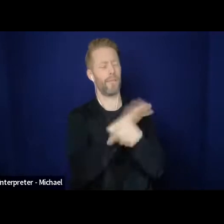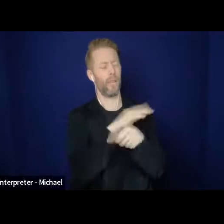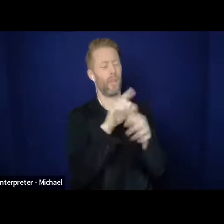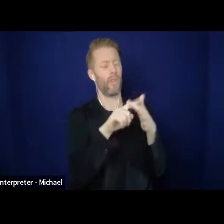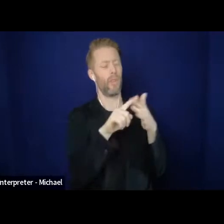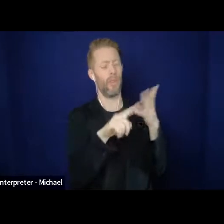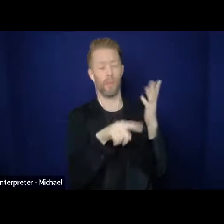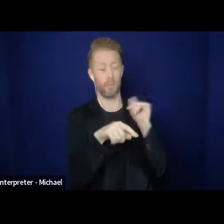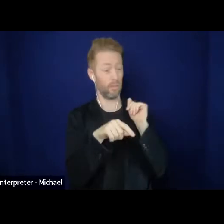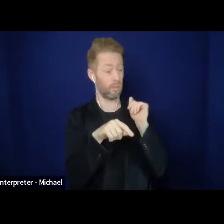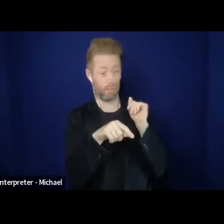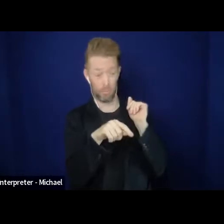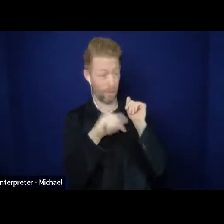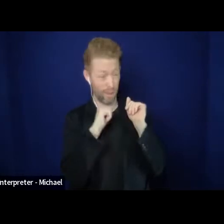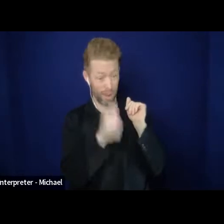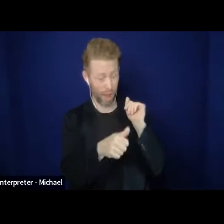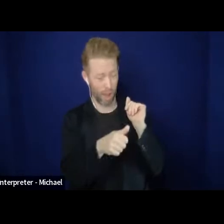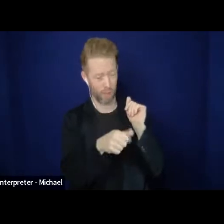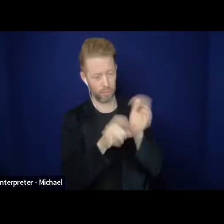job done, so they're fired.